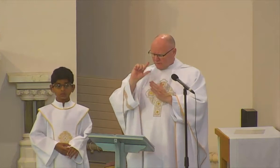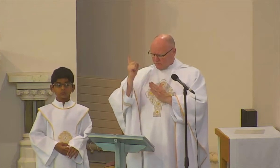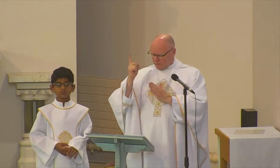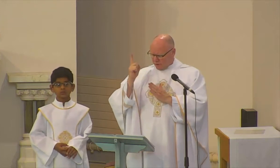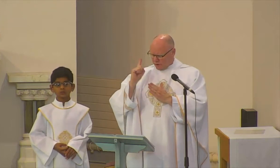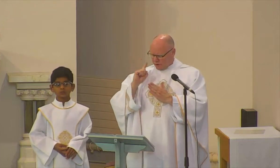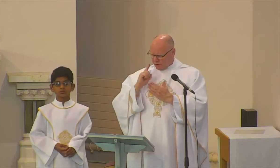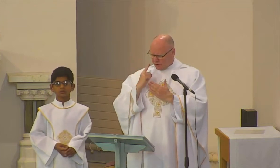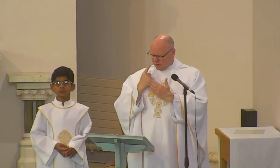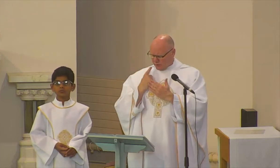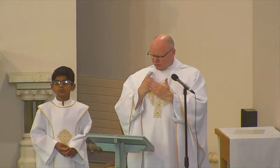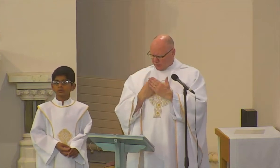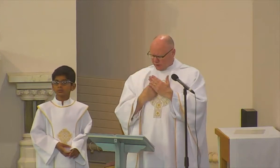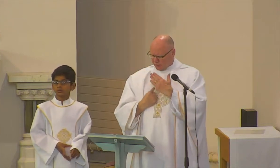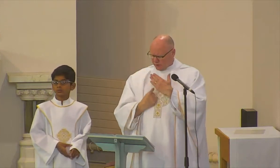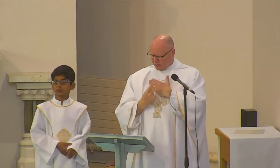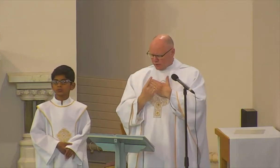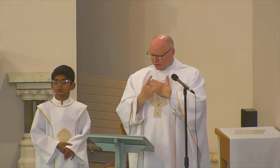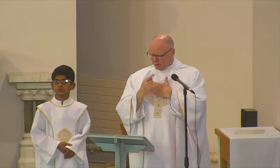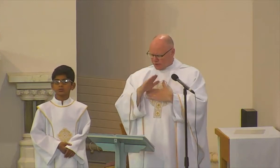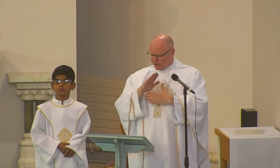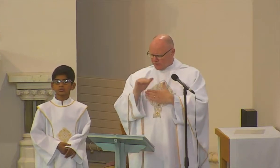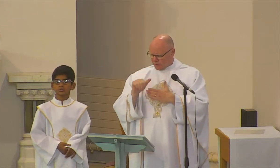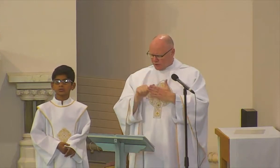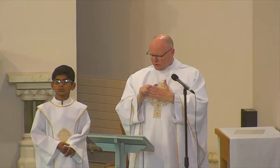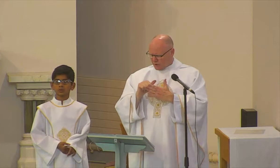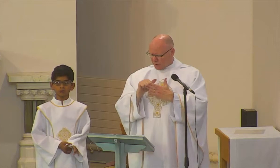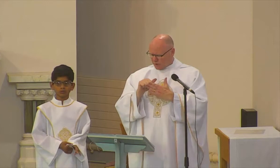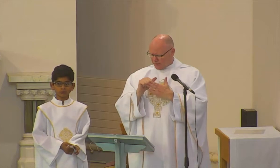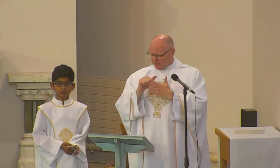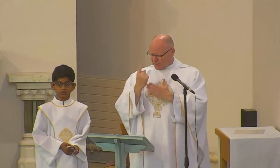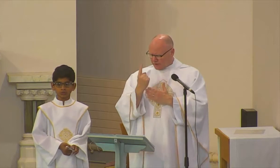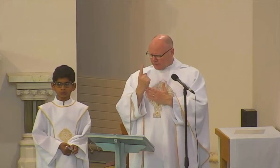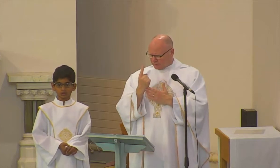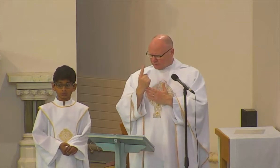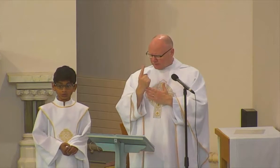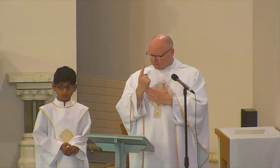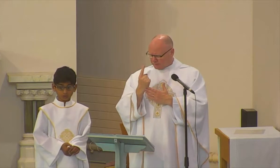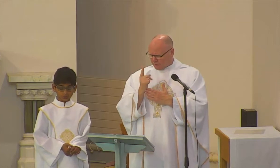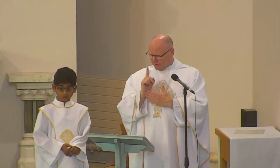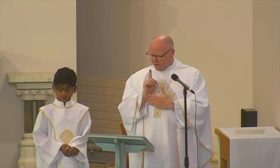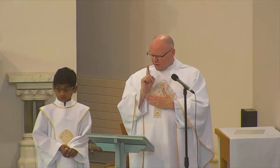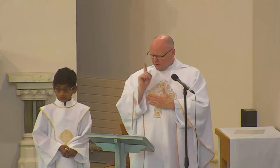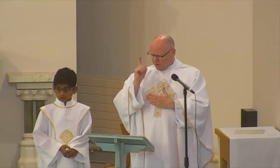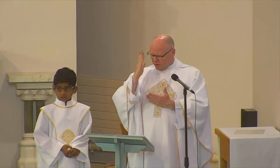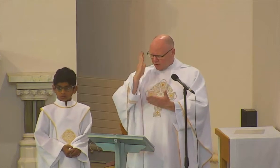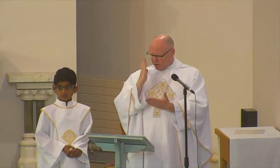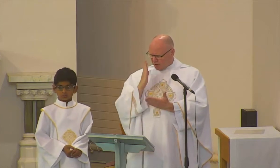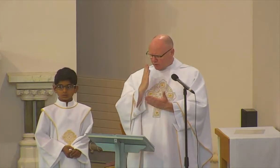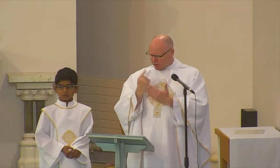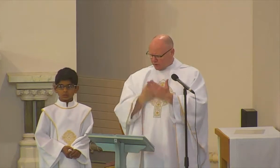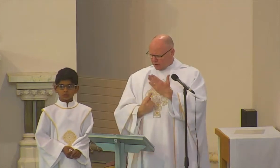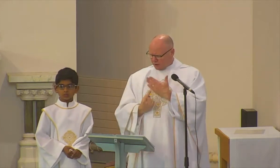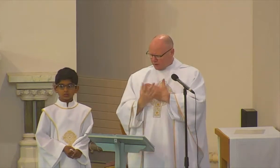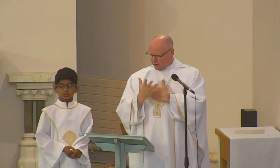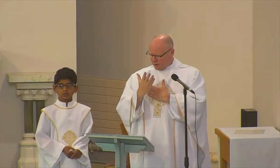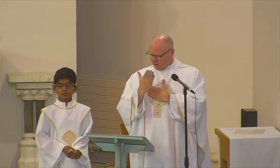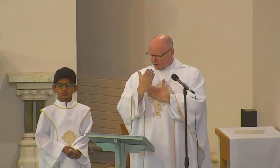For you alone are the Holy One. You alone are